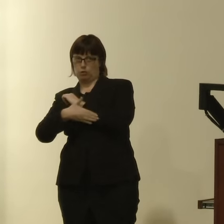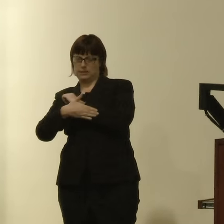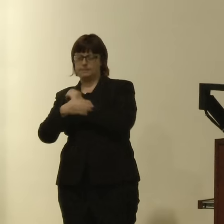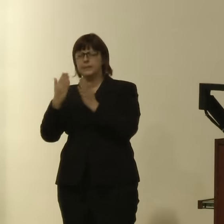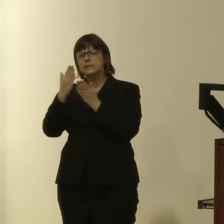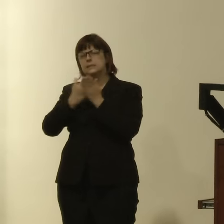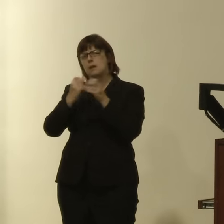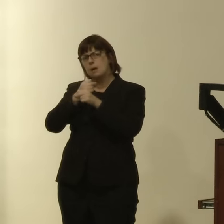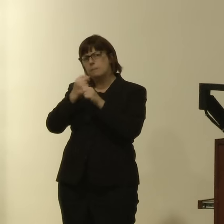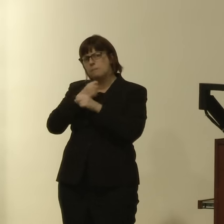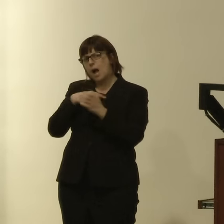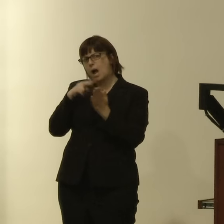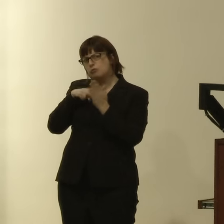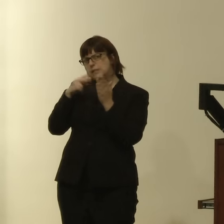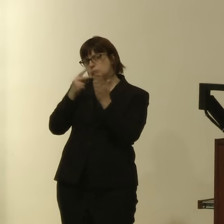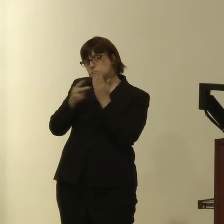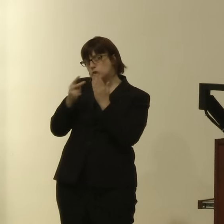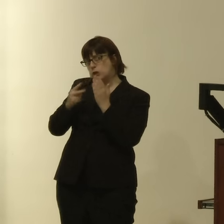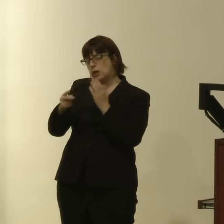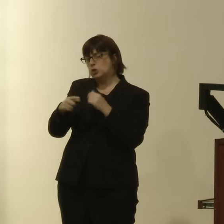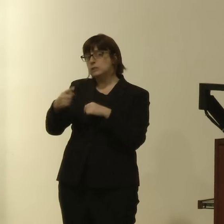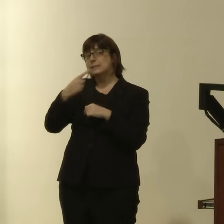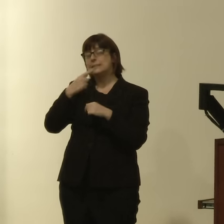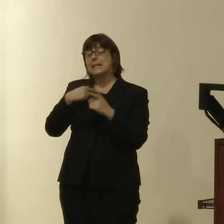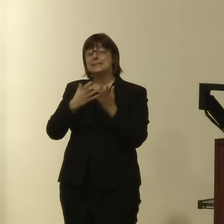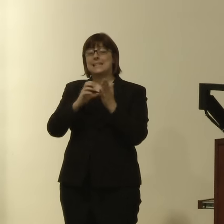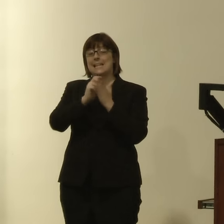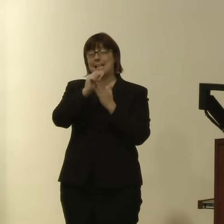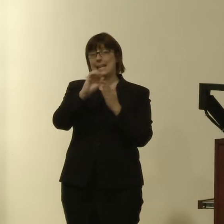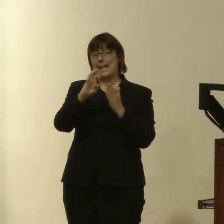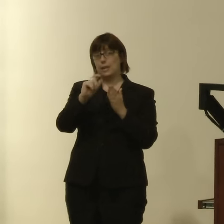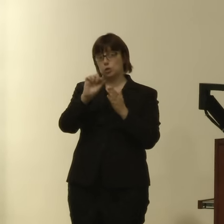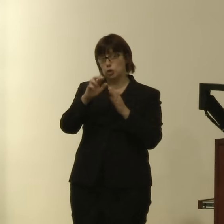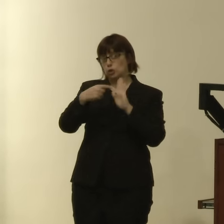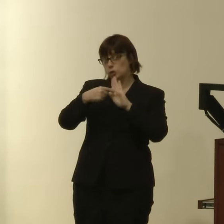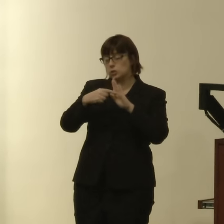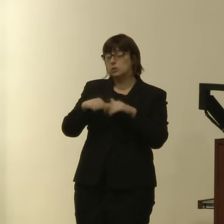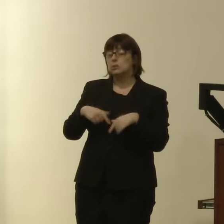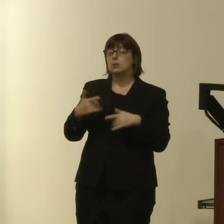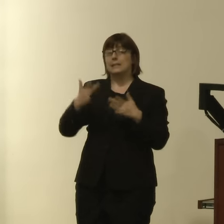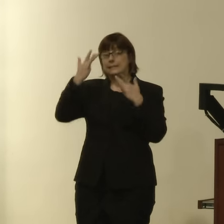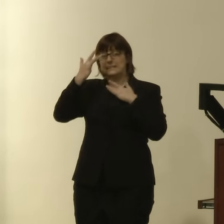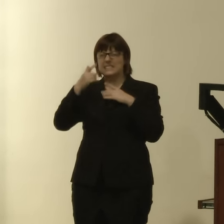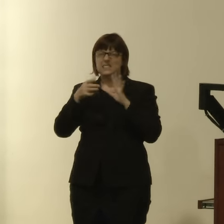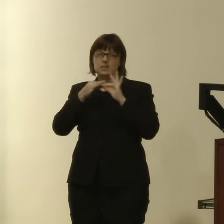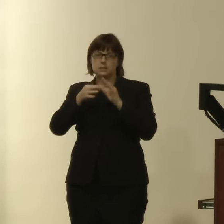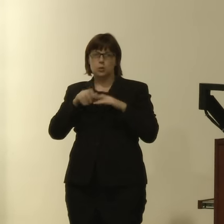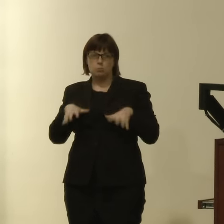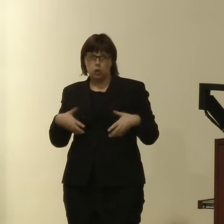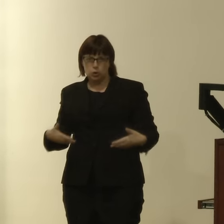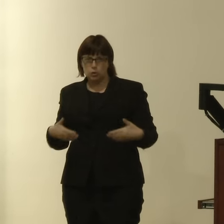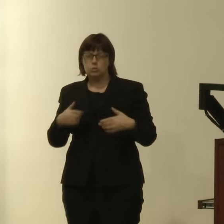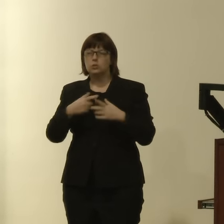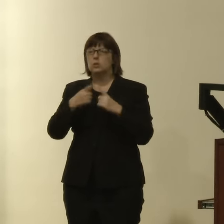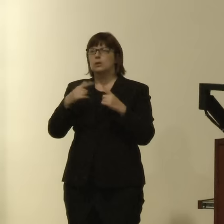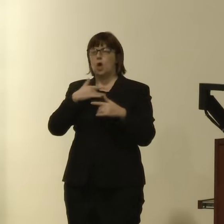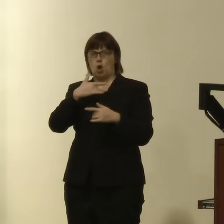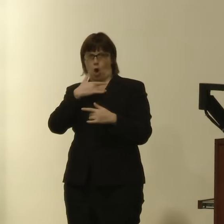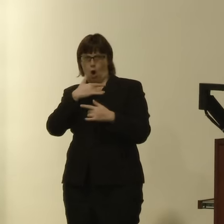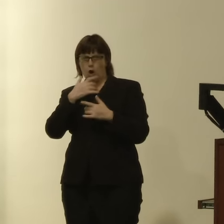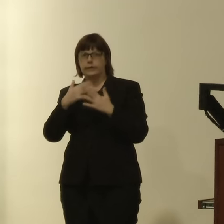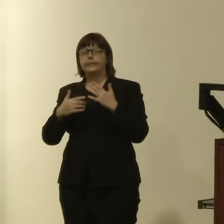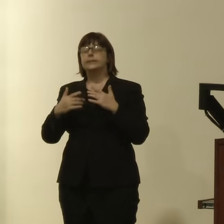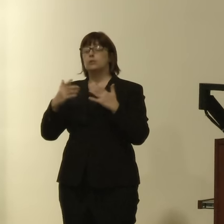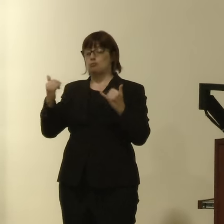reading say that cancer, for instance, obesity-related diseases, cardiac, may actually overtake